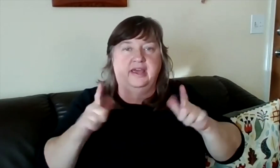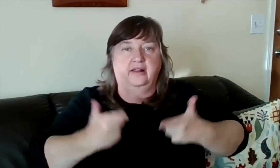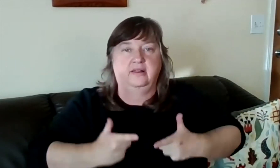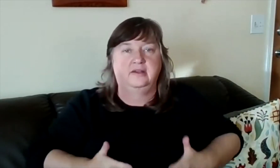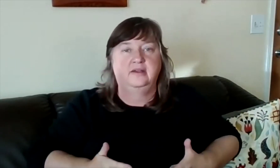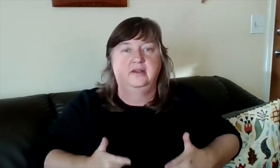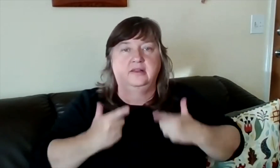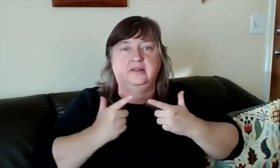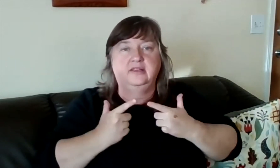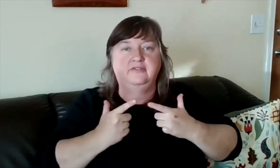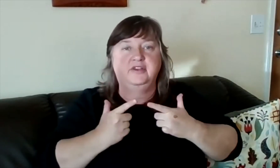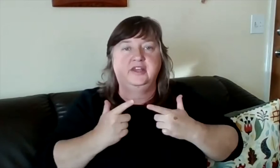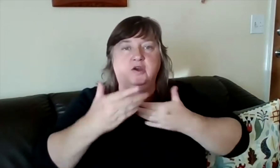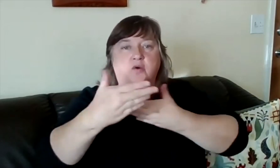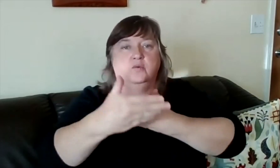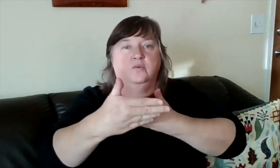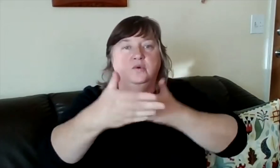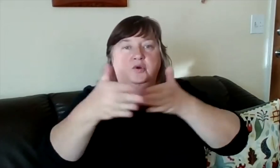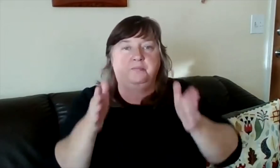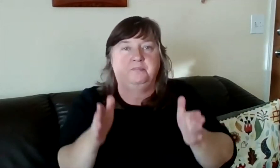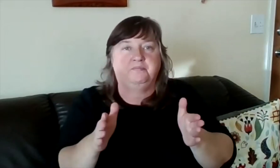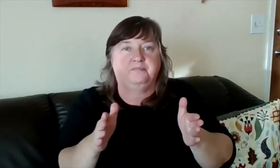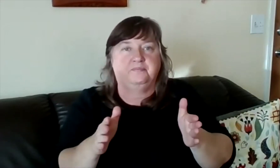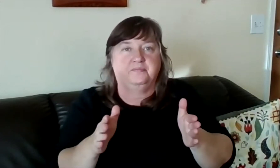L, living room.